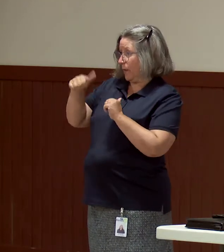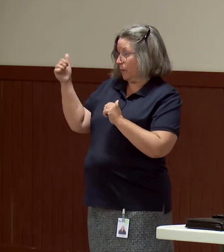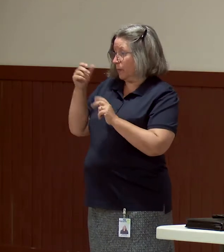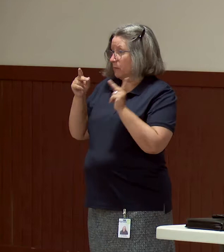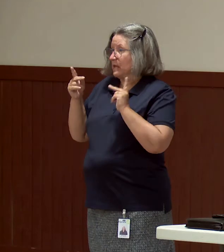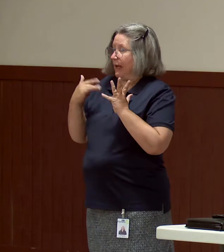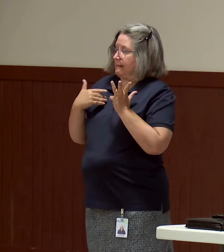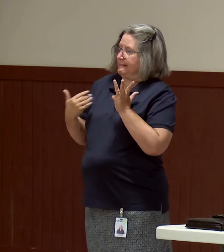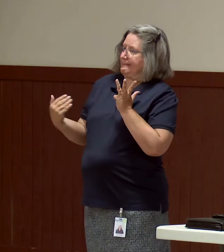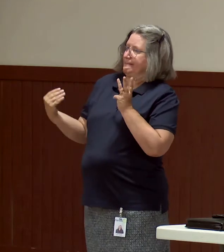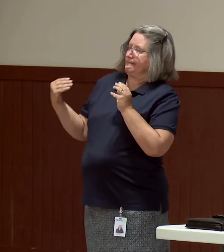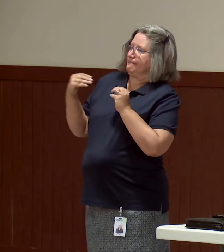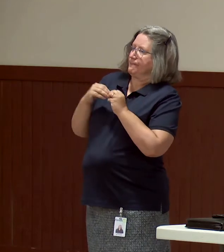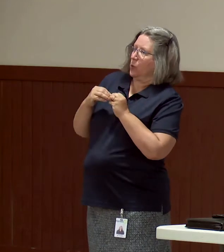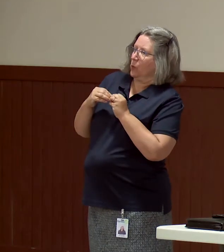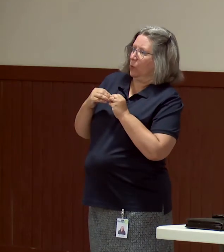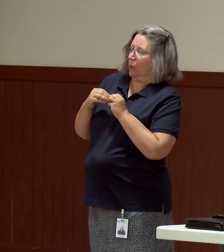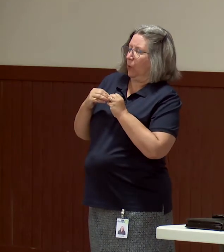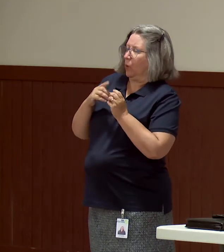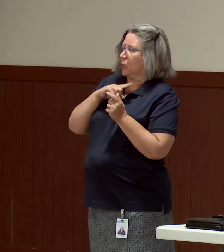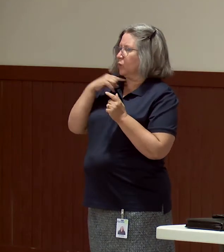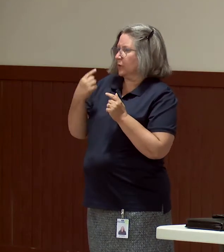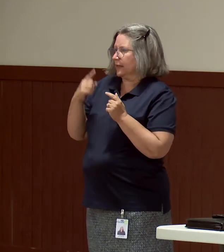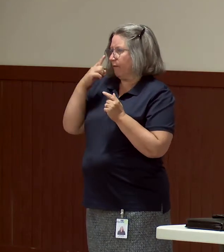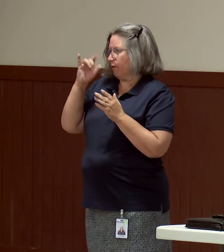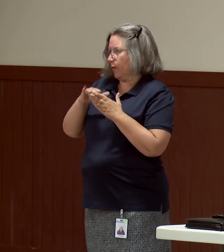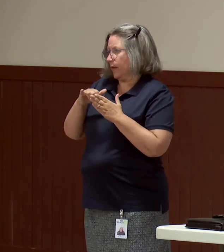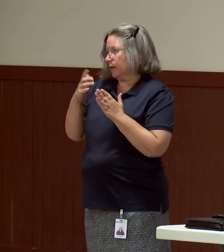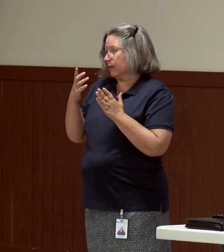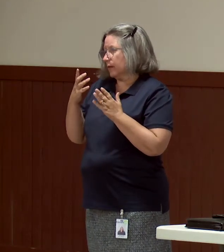at a greater risk to contract the virus.